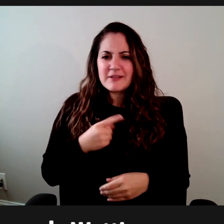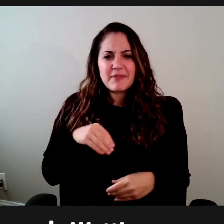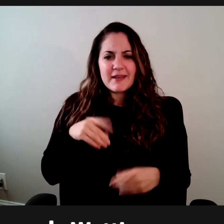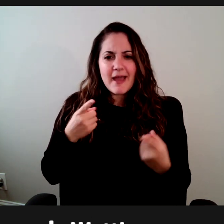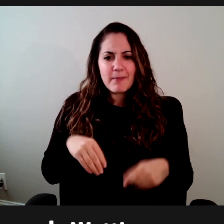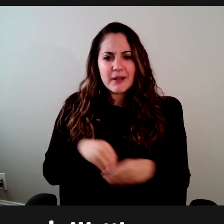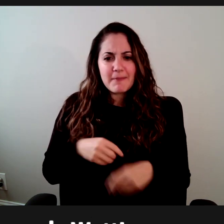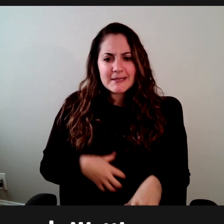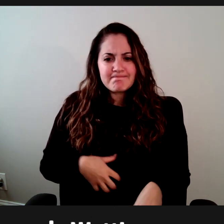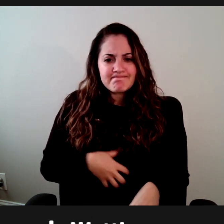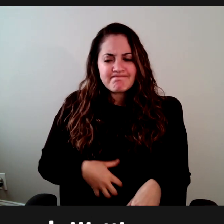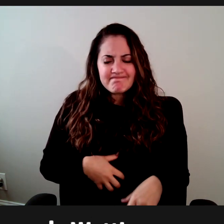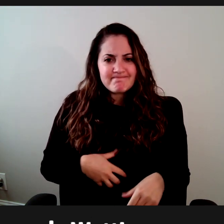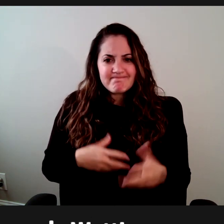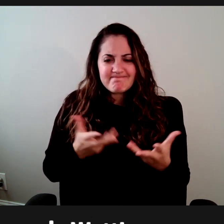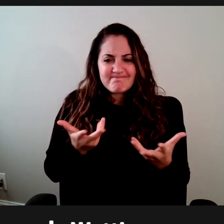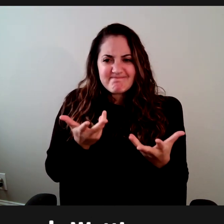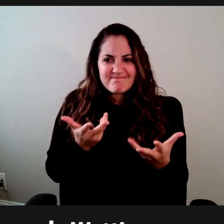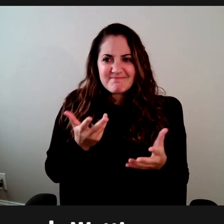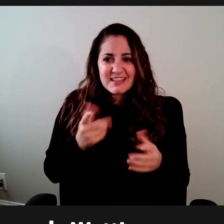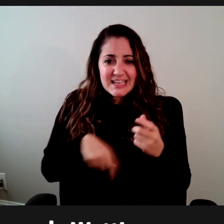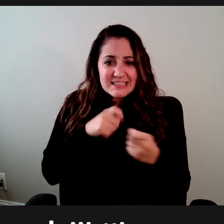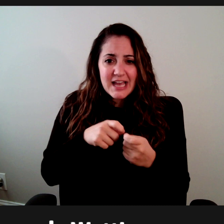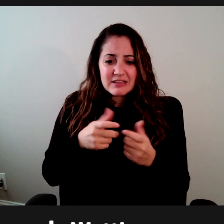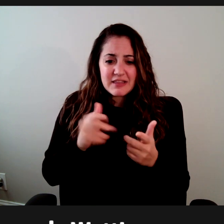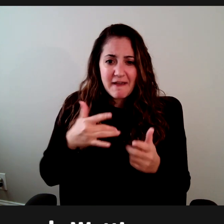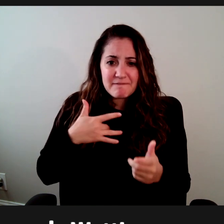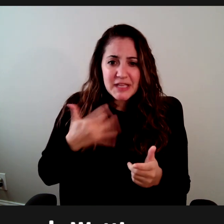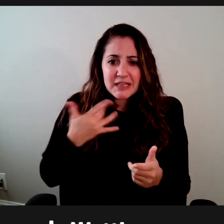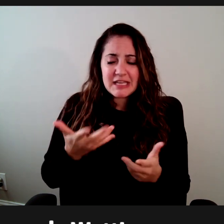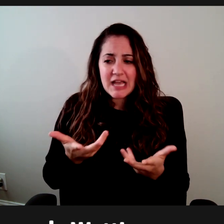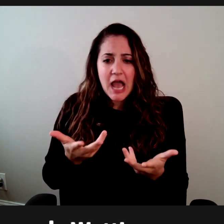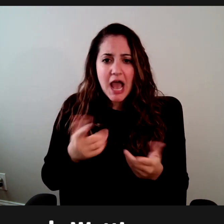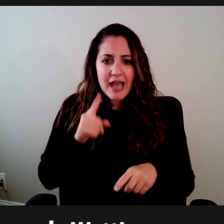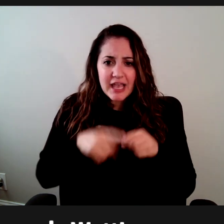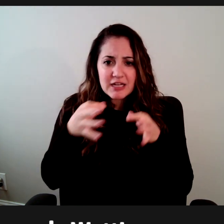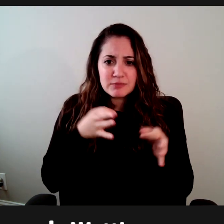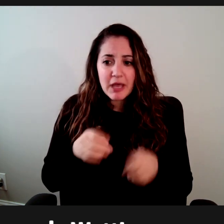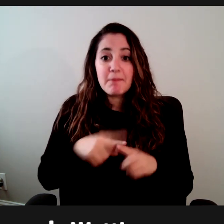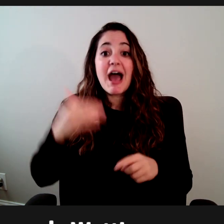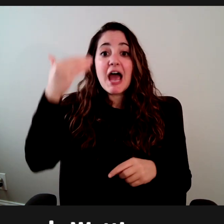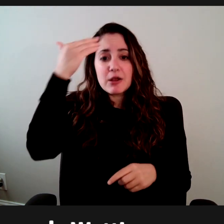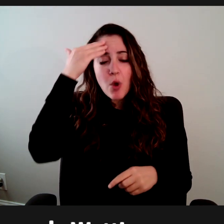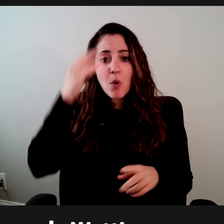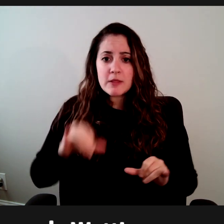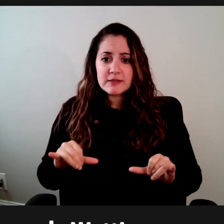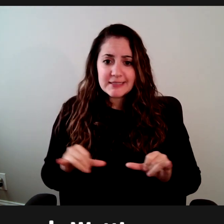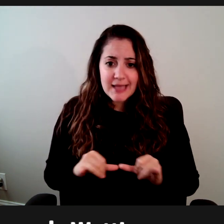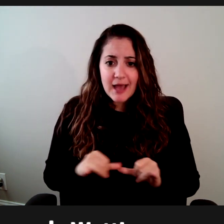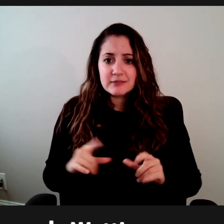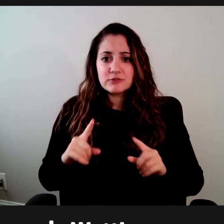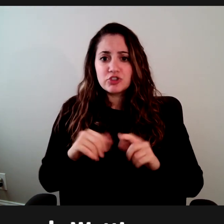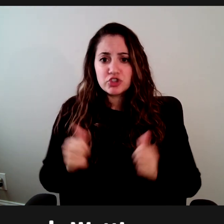and I can't actually put my finger on what it is. I just know it's somewhere in my stomach and it's about the size of a football or